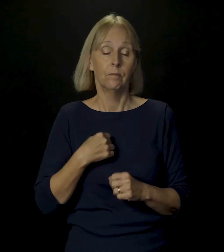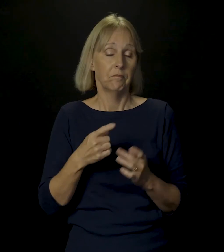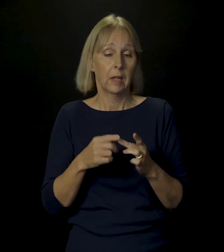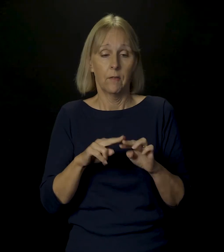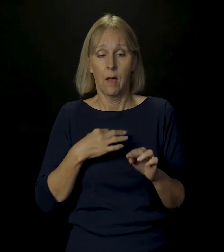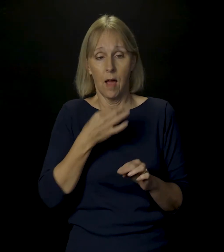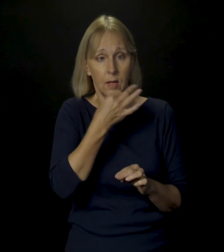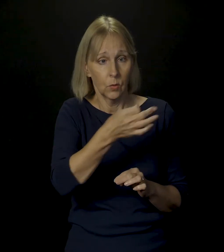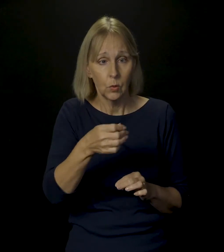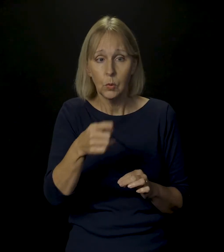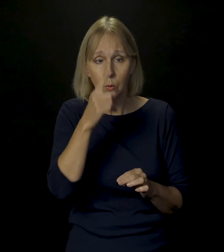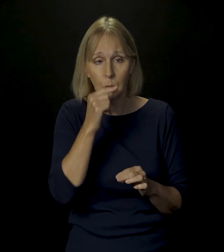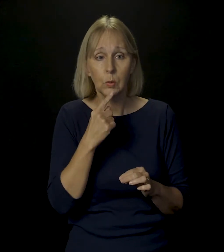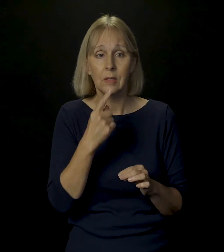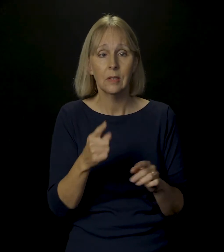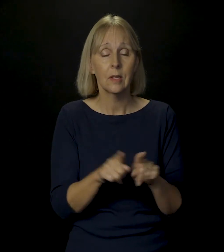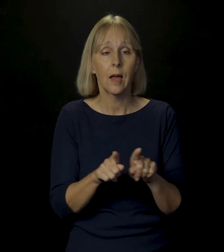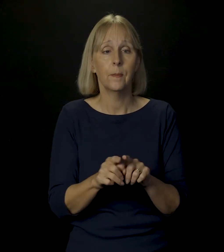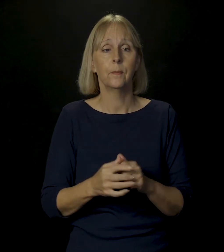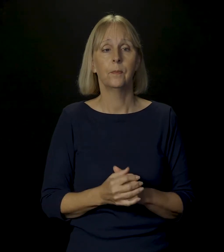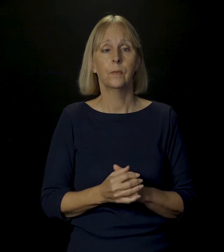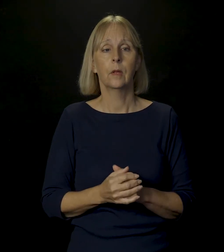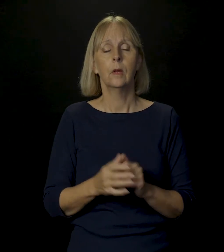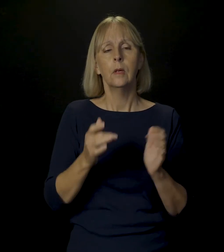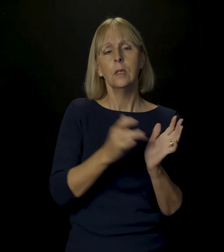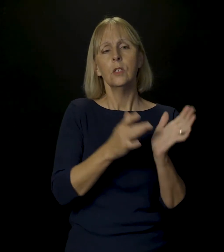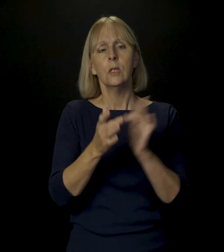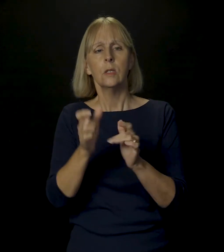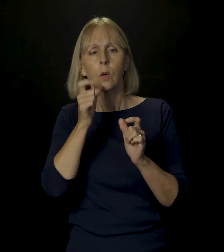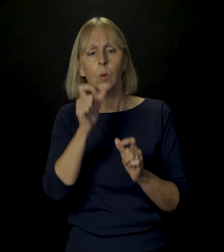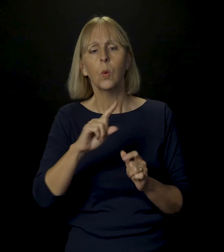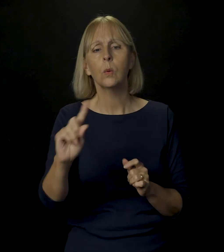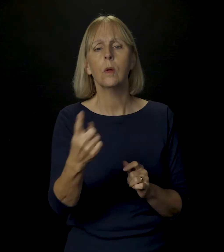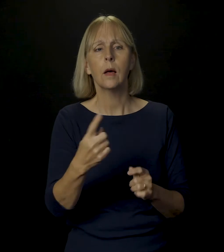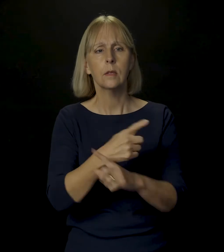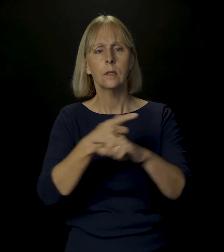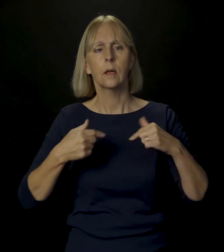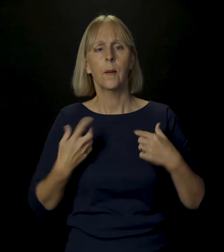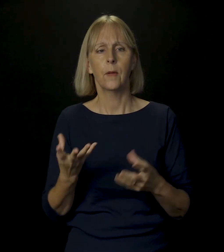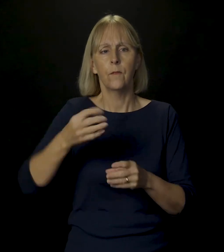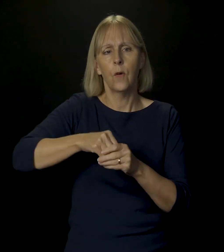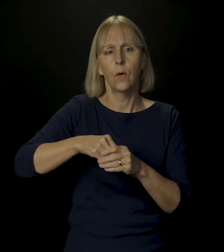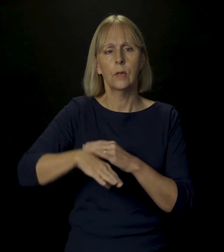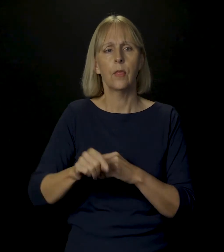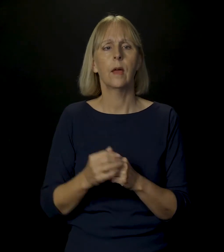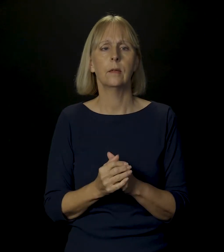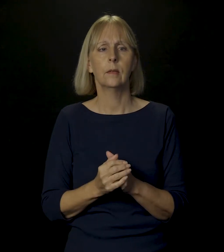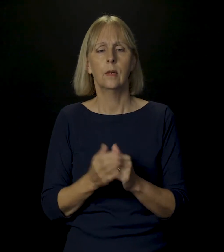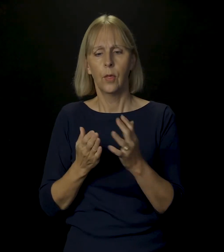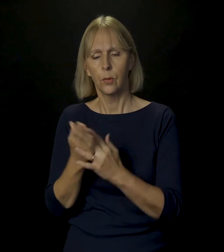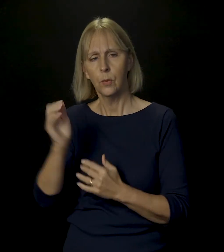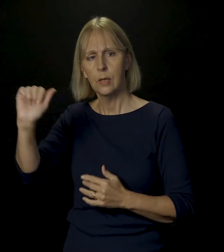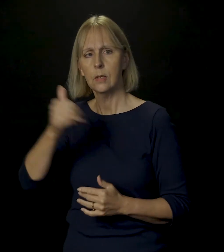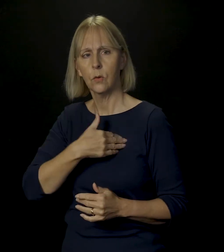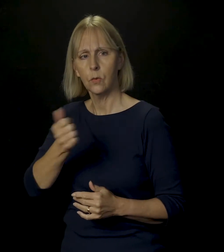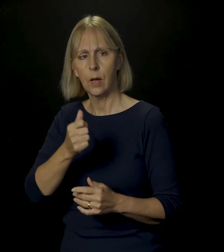The Beauty Of The Church Is We Are Called By Jesus To Be A Part Of This It Is By His Grace That We Are Blessed To Be A